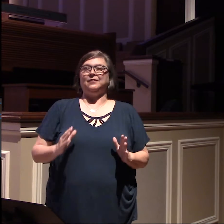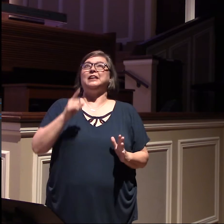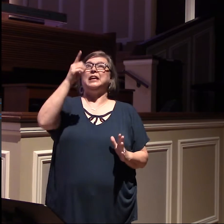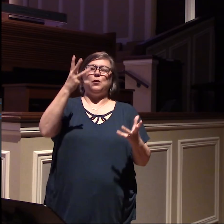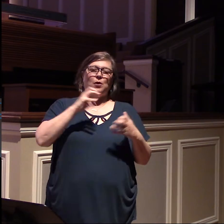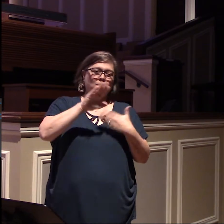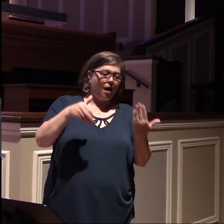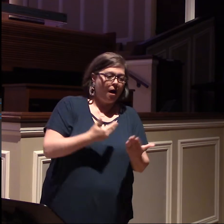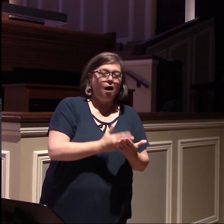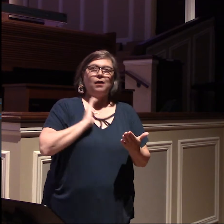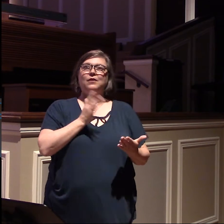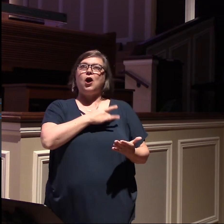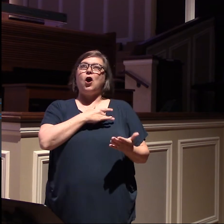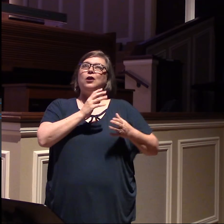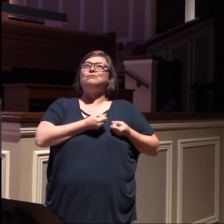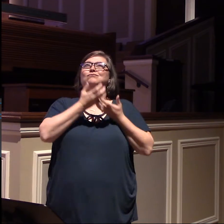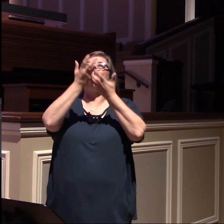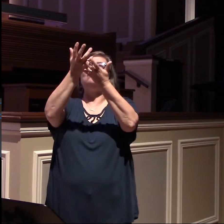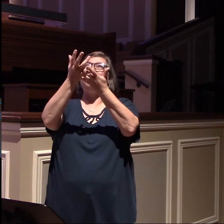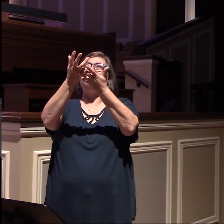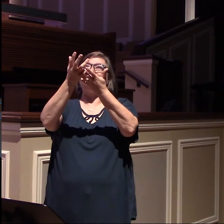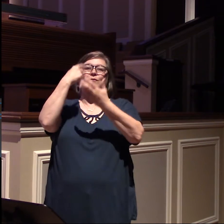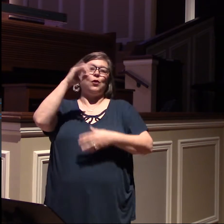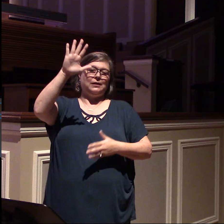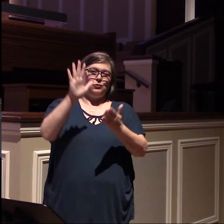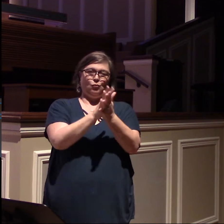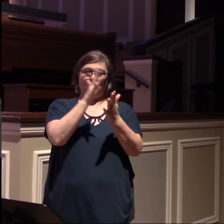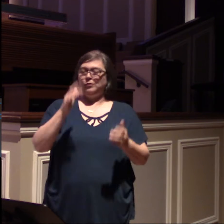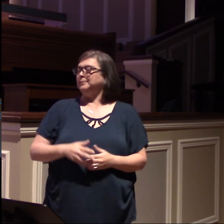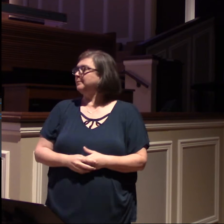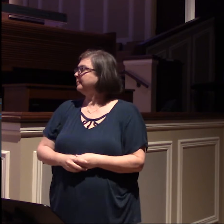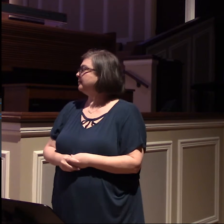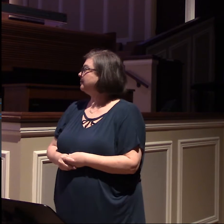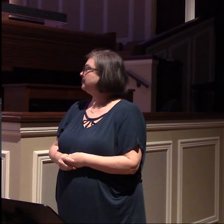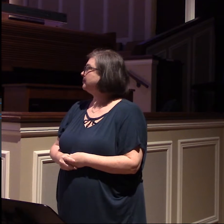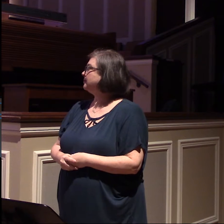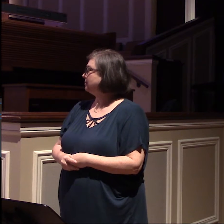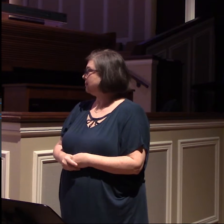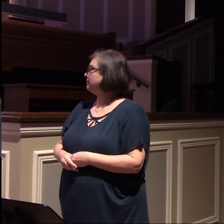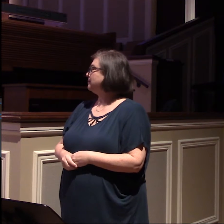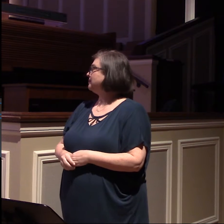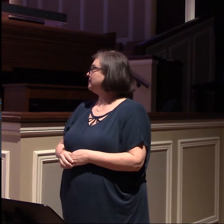of our hearts. He wants everything that he created us to be for his glory. So let's don't miss that opportunity. Shondell?